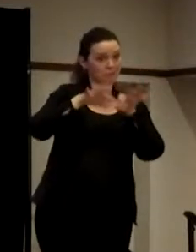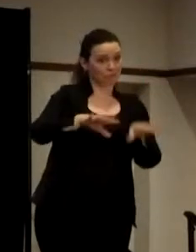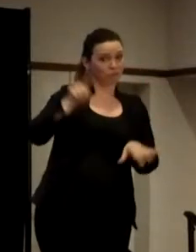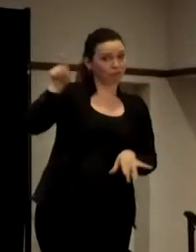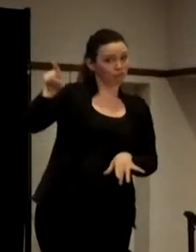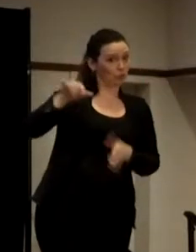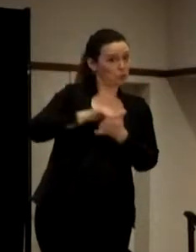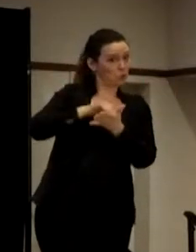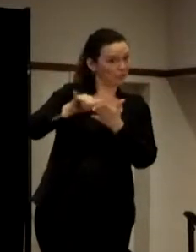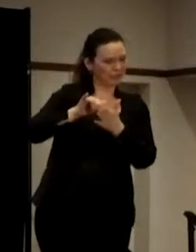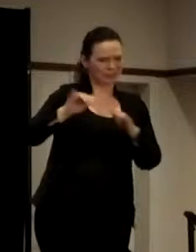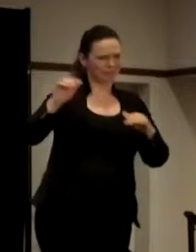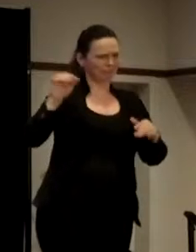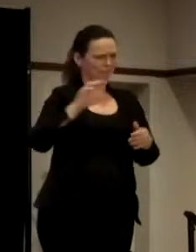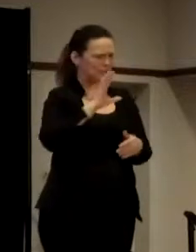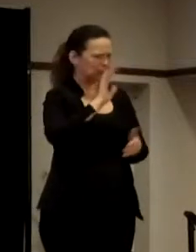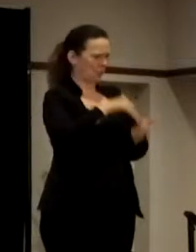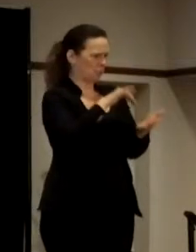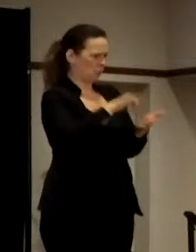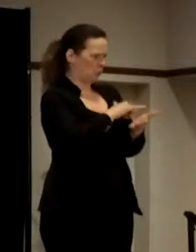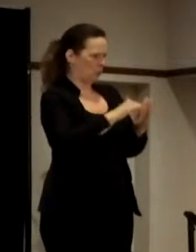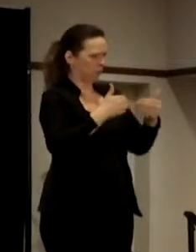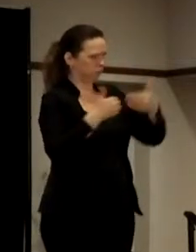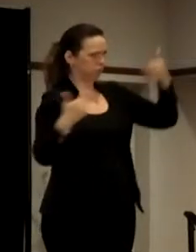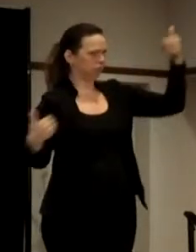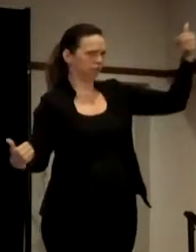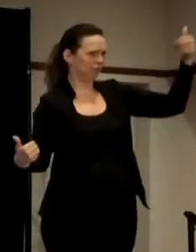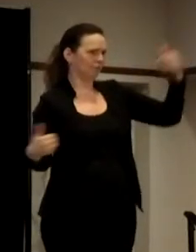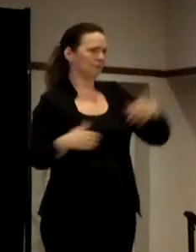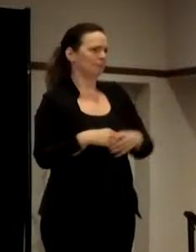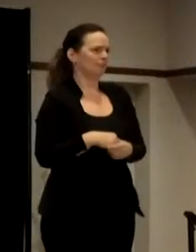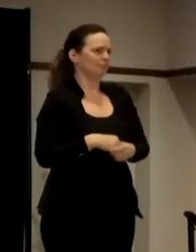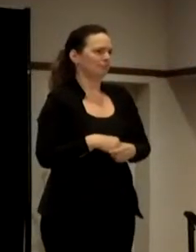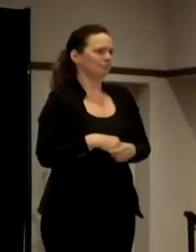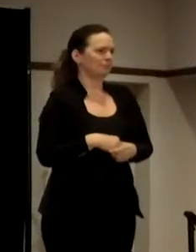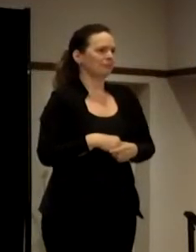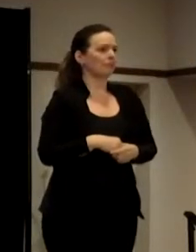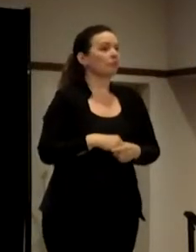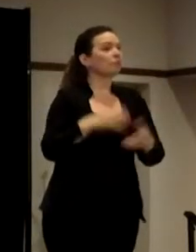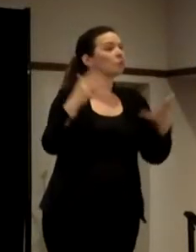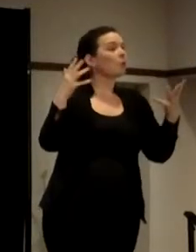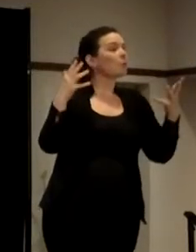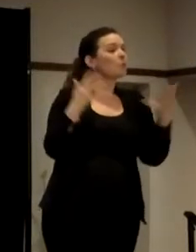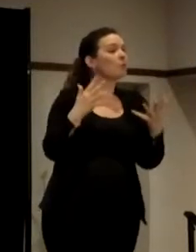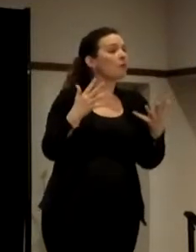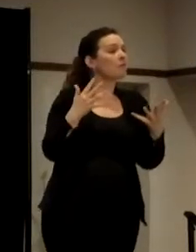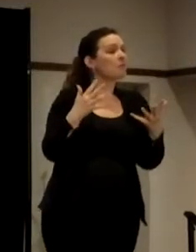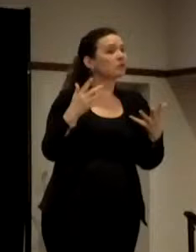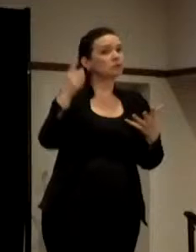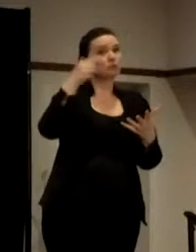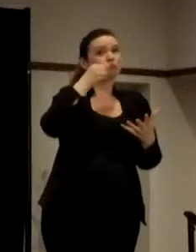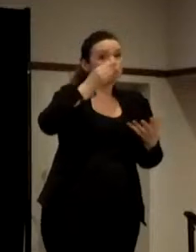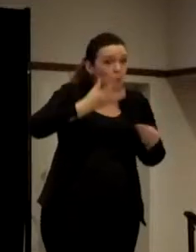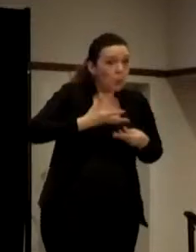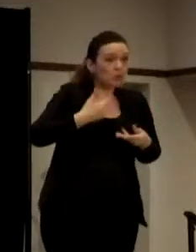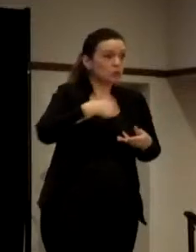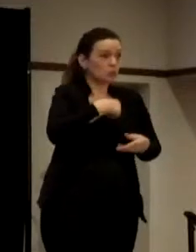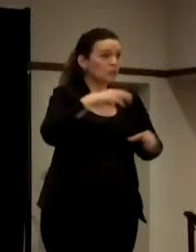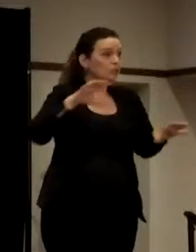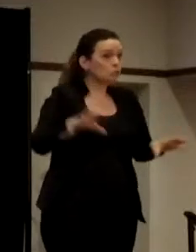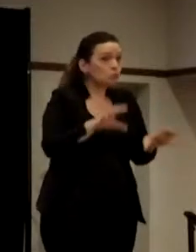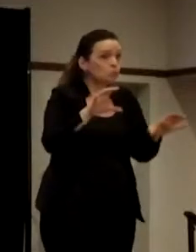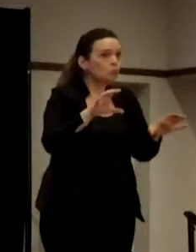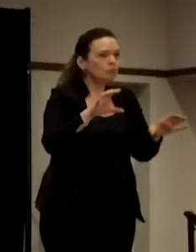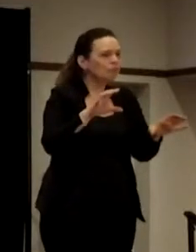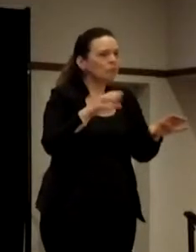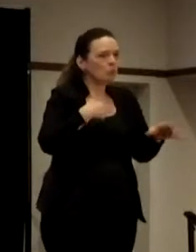that impact local government's day-to-day operations aren't necessary anymore. The vaccine's a little different. They're not going to change the